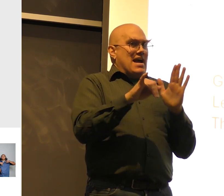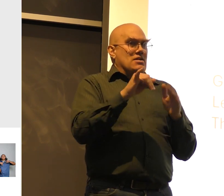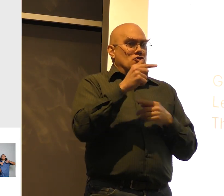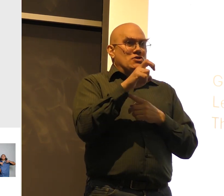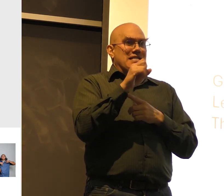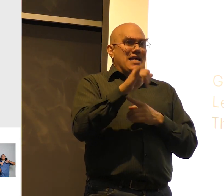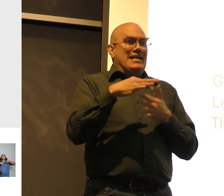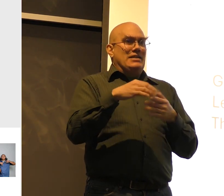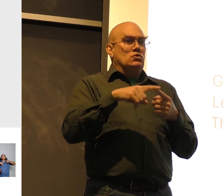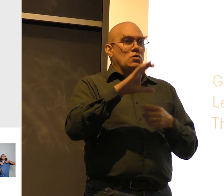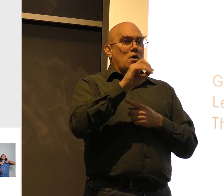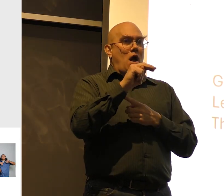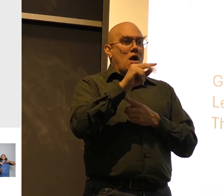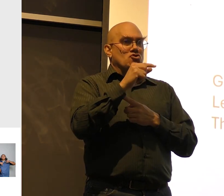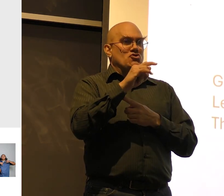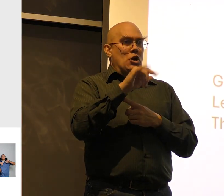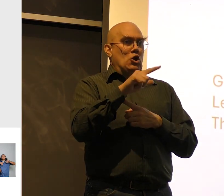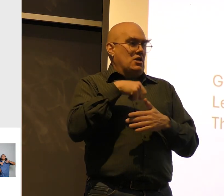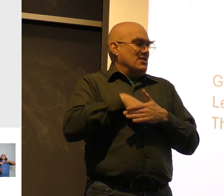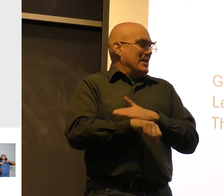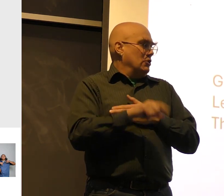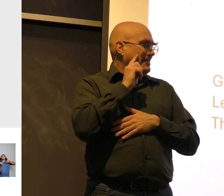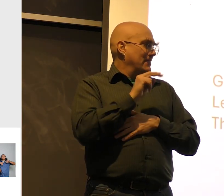some already identified genes that can lead to congenital deafness,